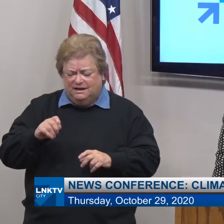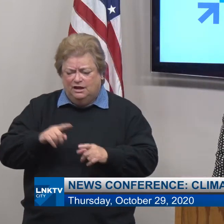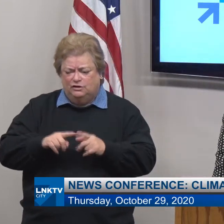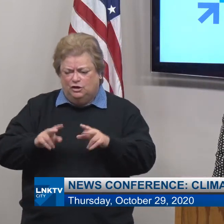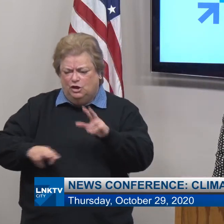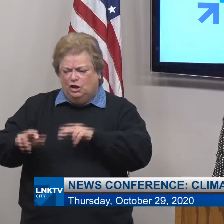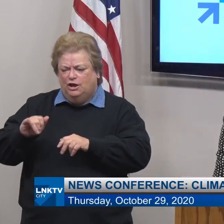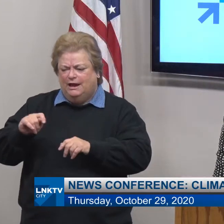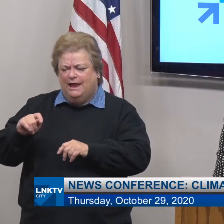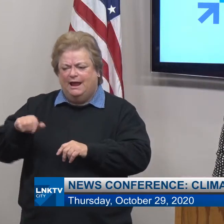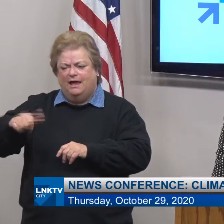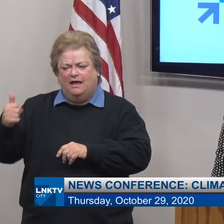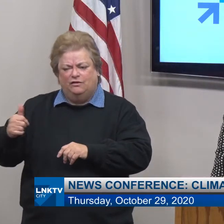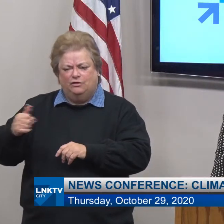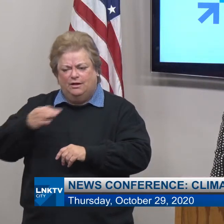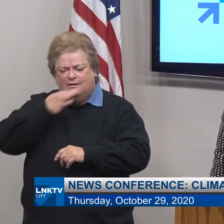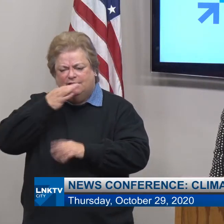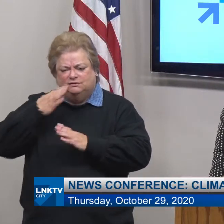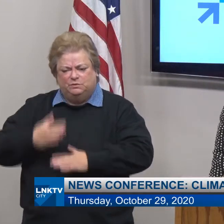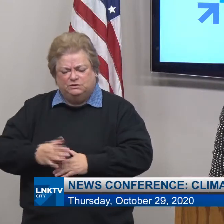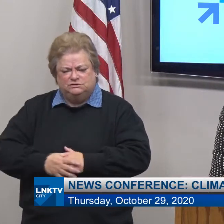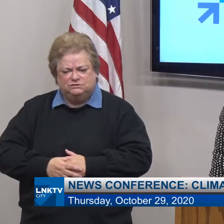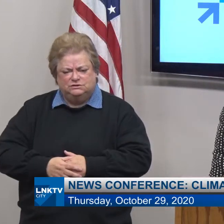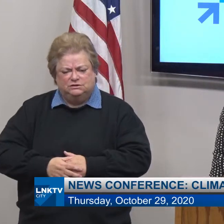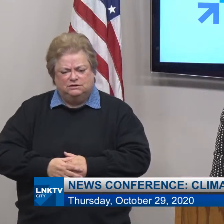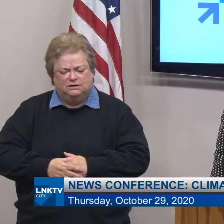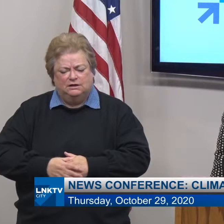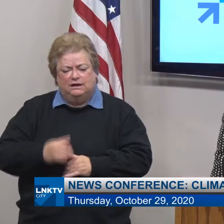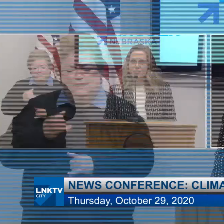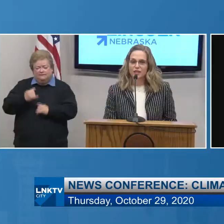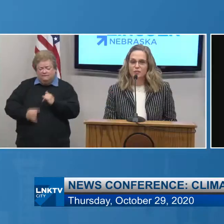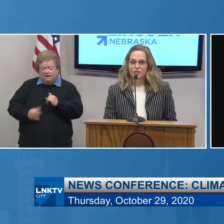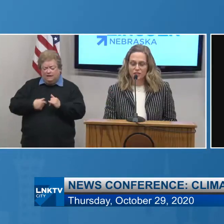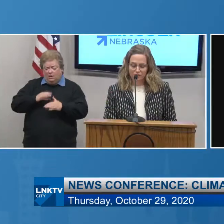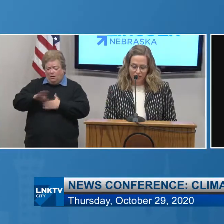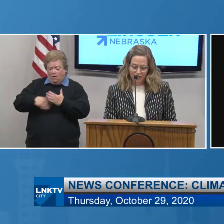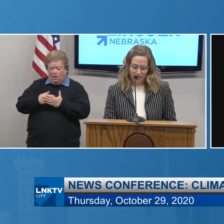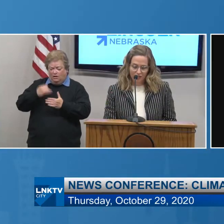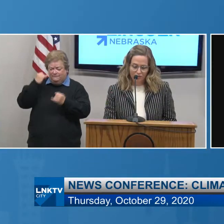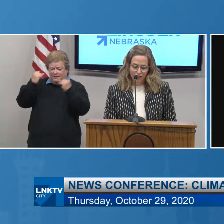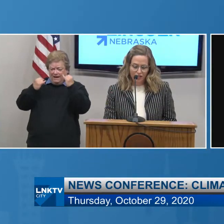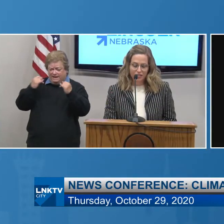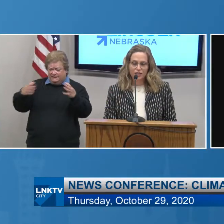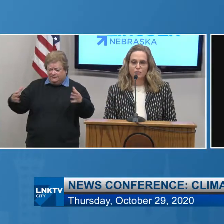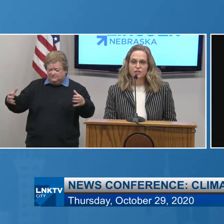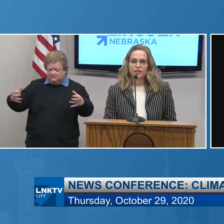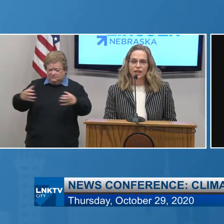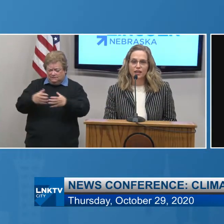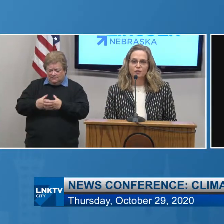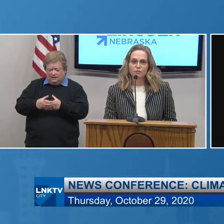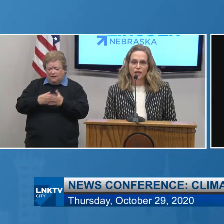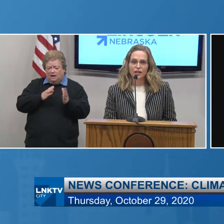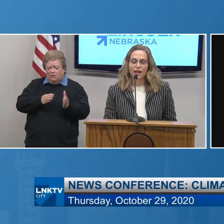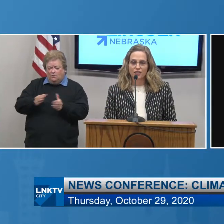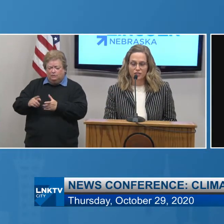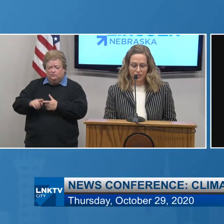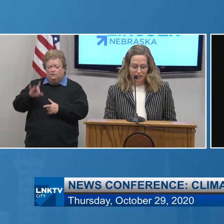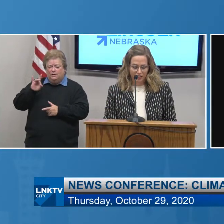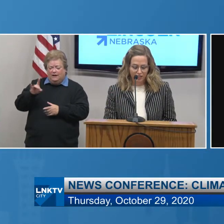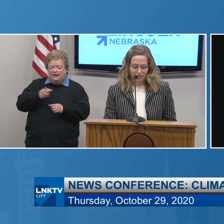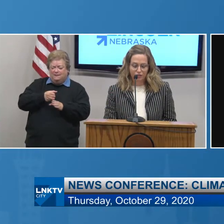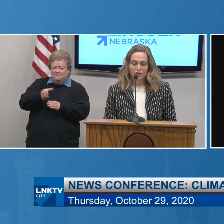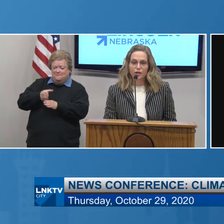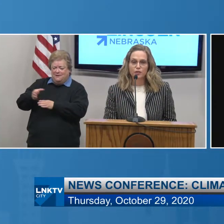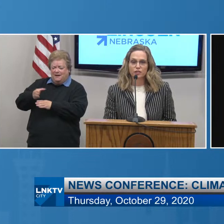matter experts. Finally, we took all of the ideas that had been generated and organized them into 8 main